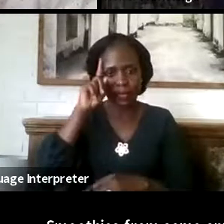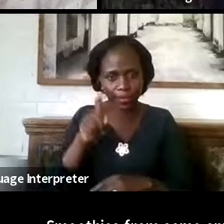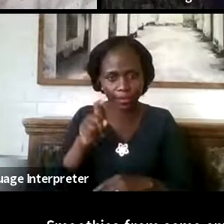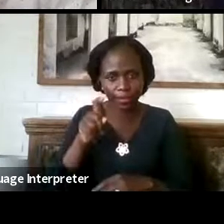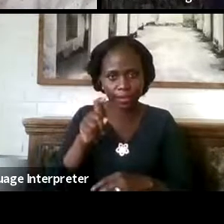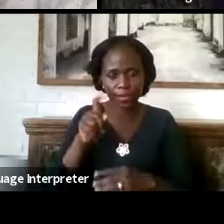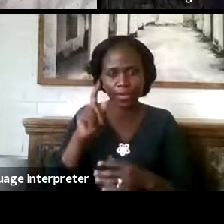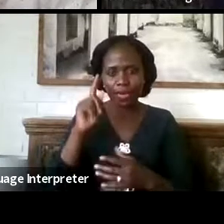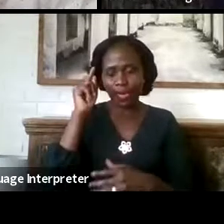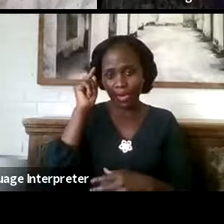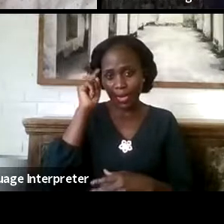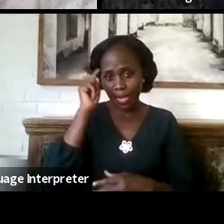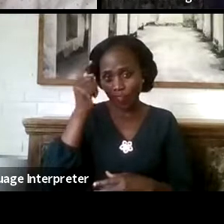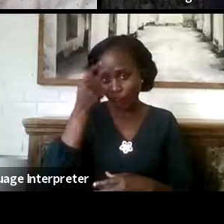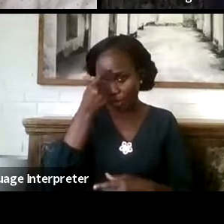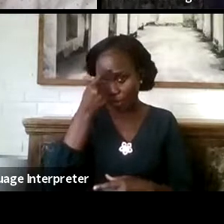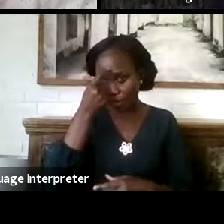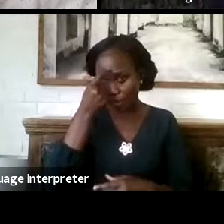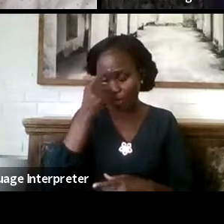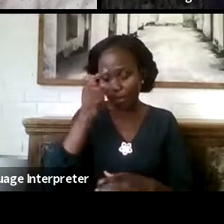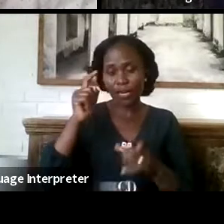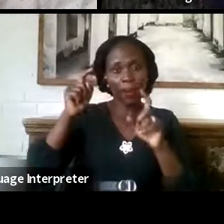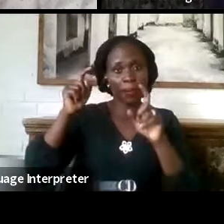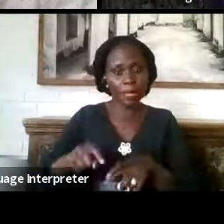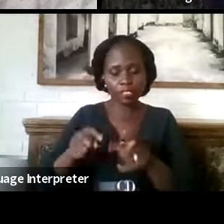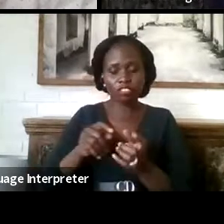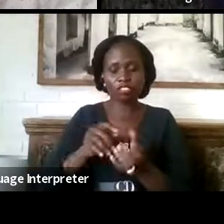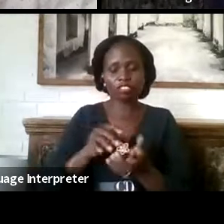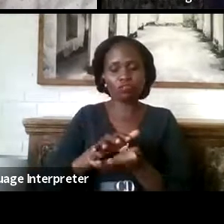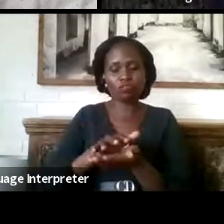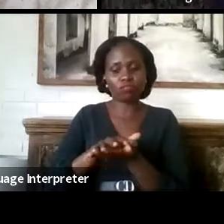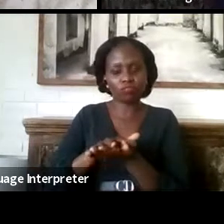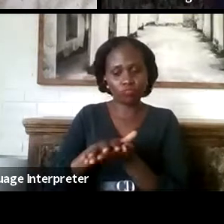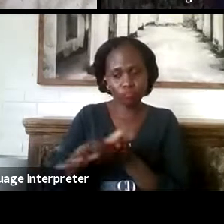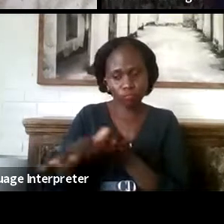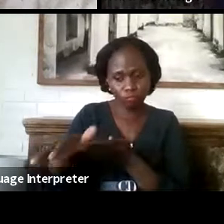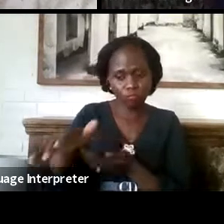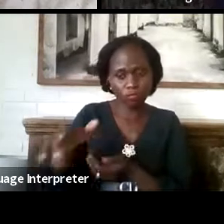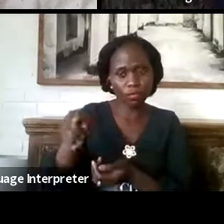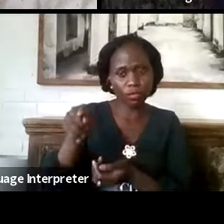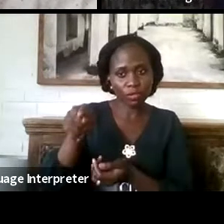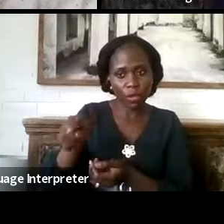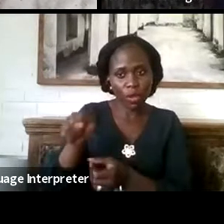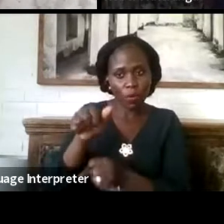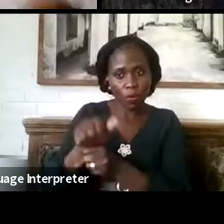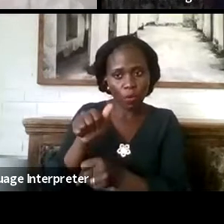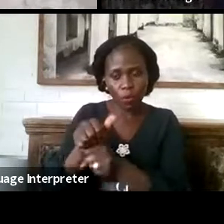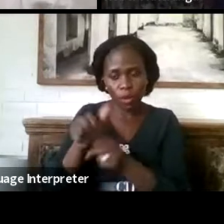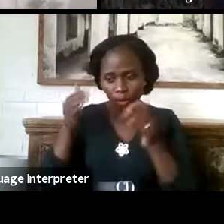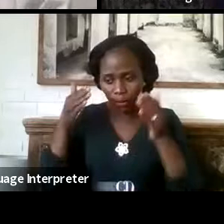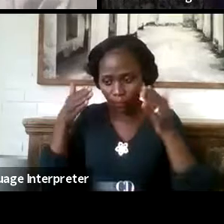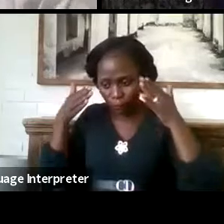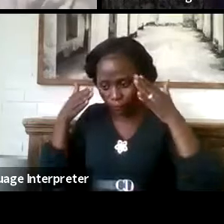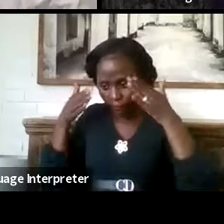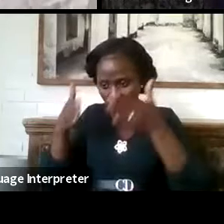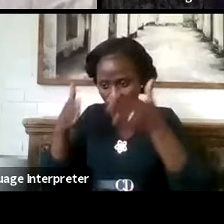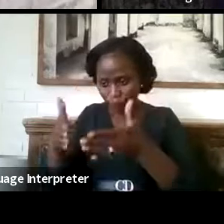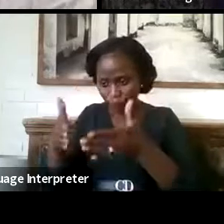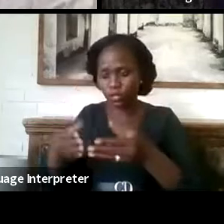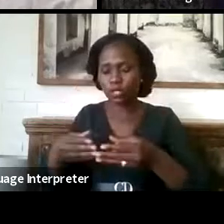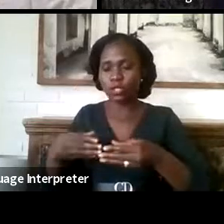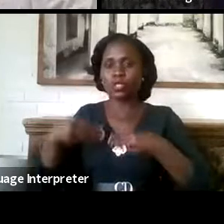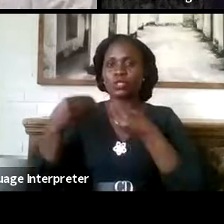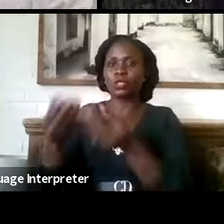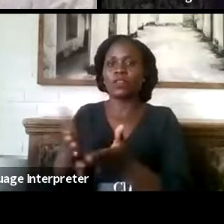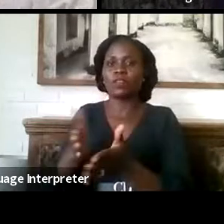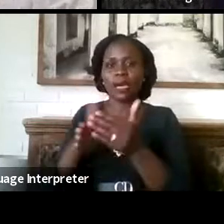must invest the efforts by providing accessible tools to people with